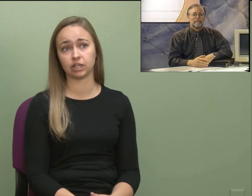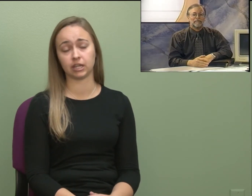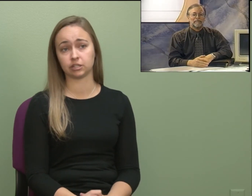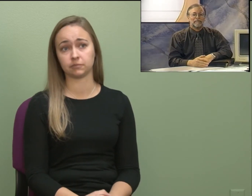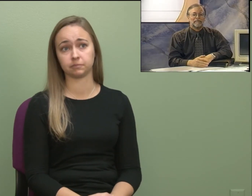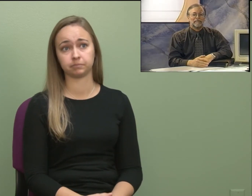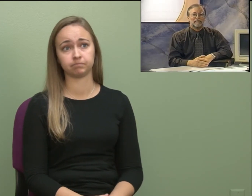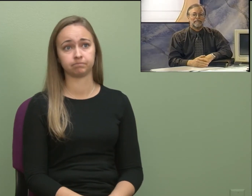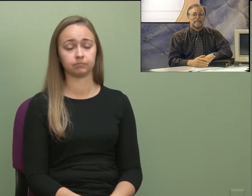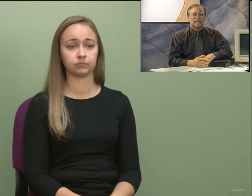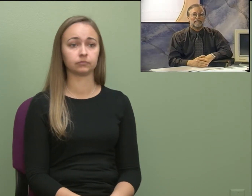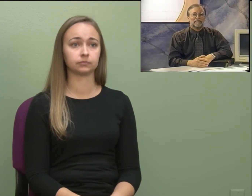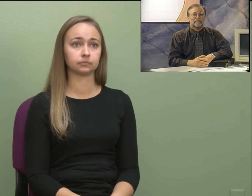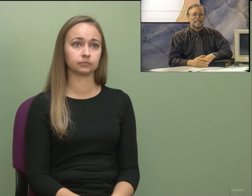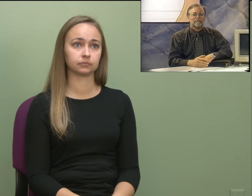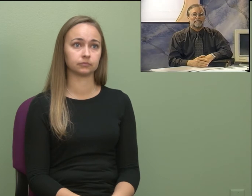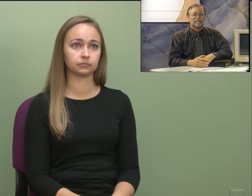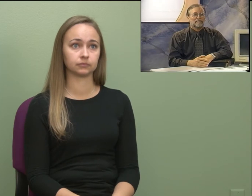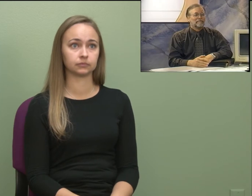continue that education.